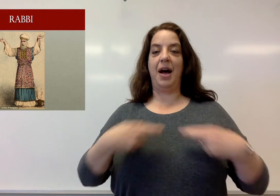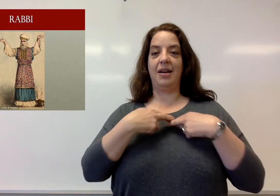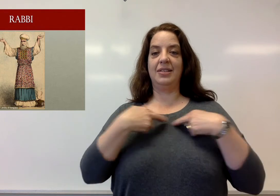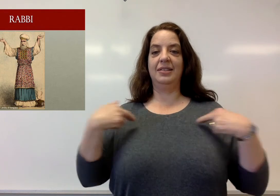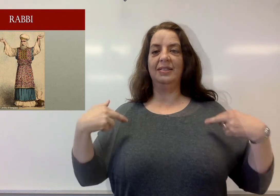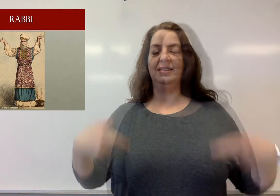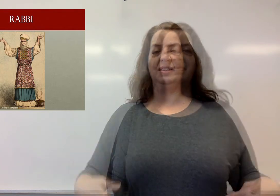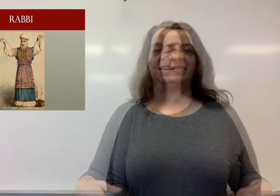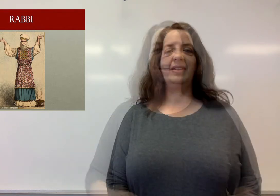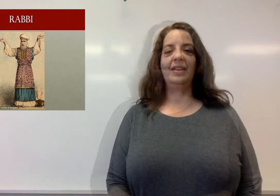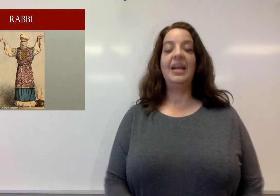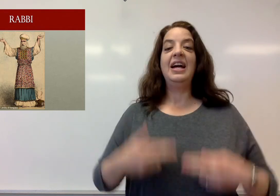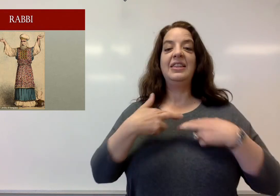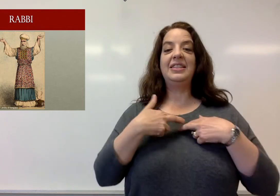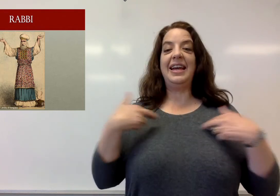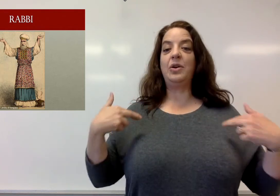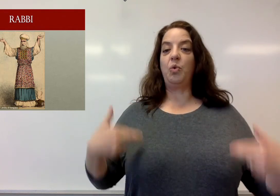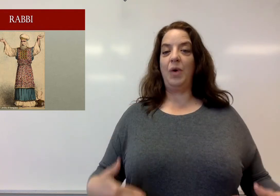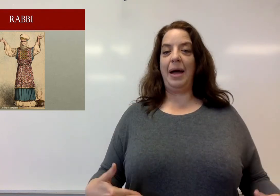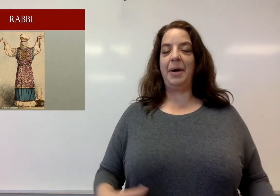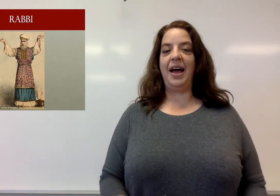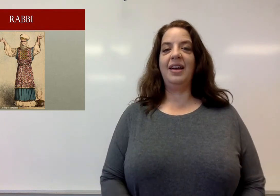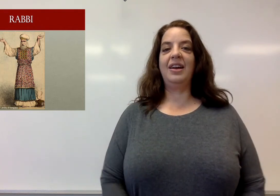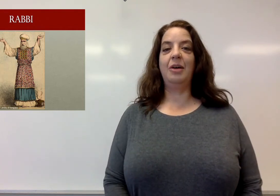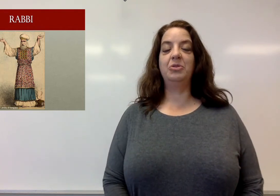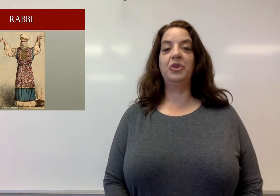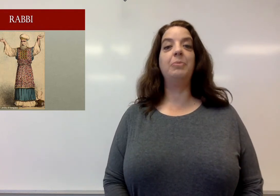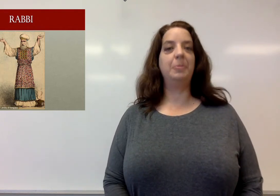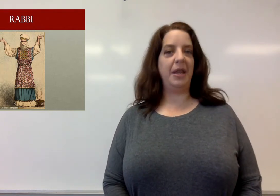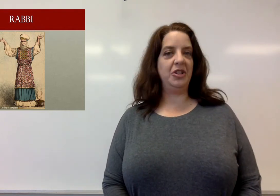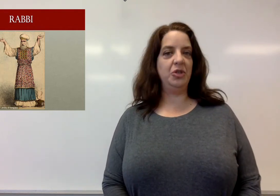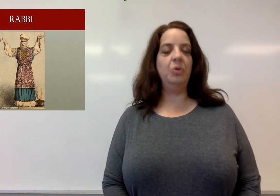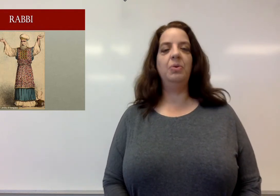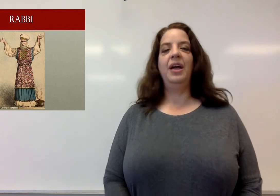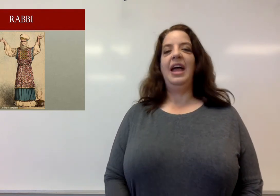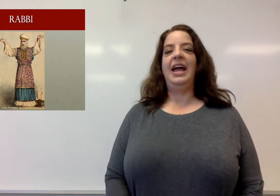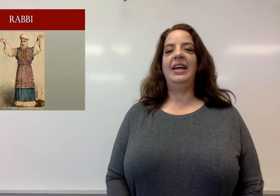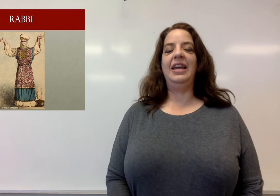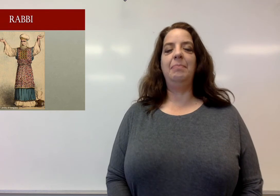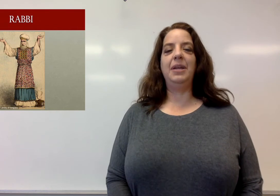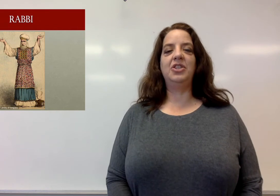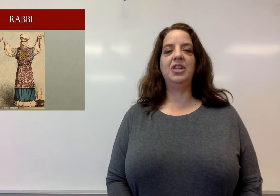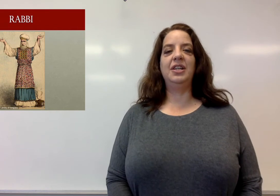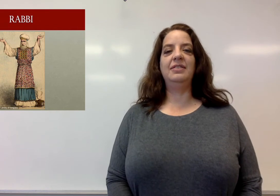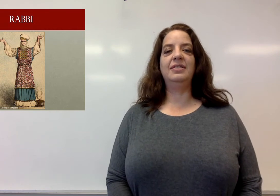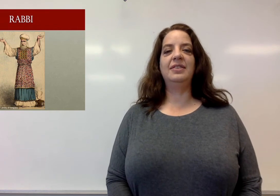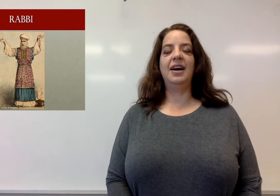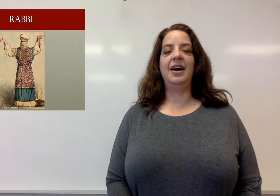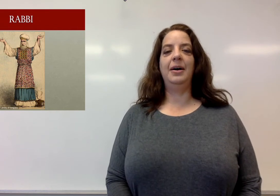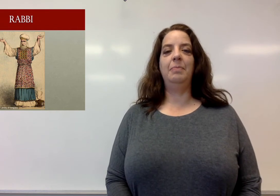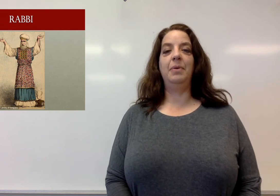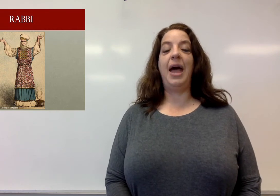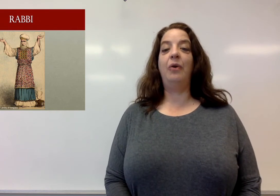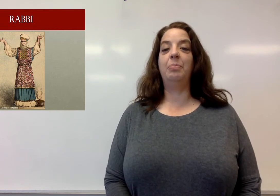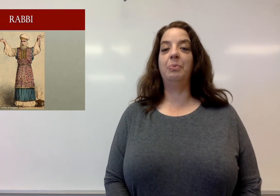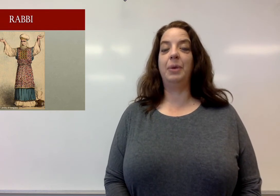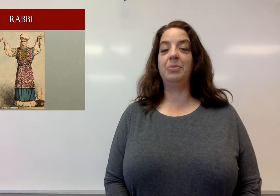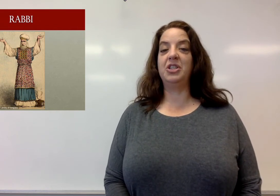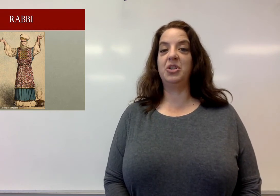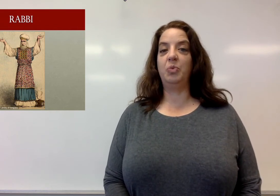box. The sign rabbi comes from the Pentateuch, and it mentions what a priest should wear.